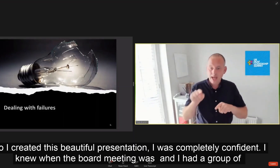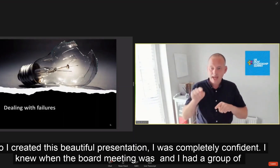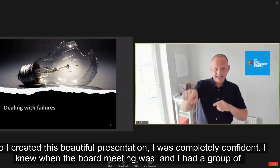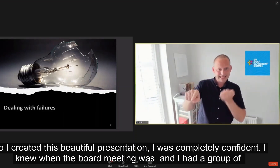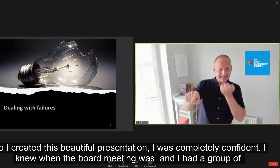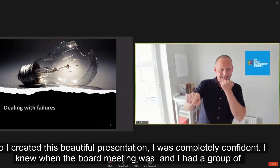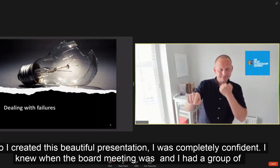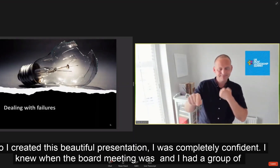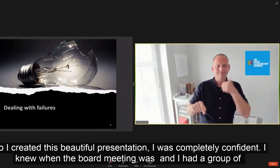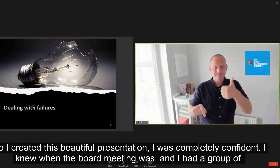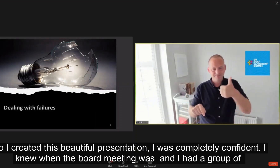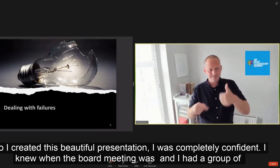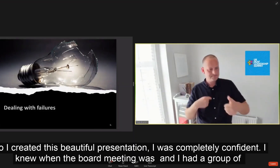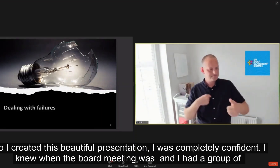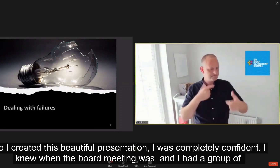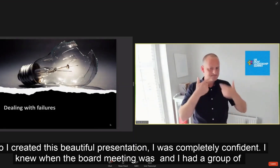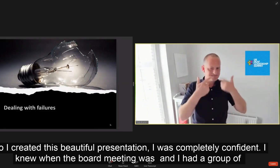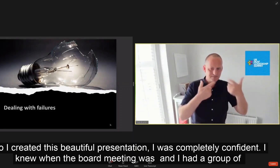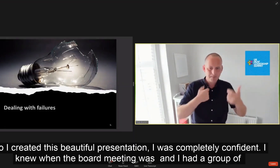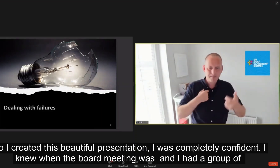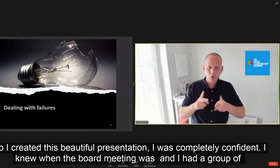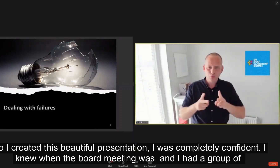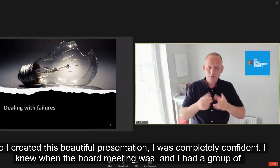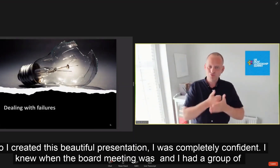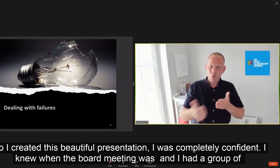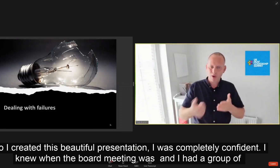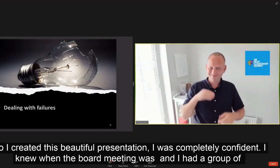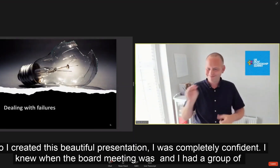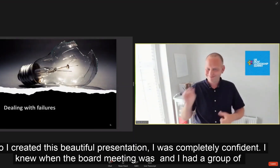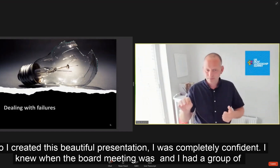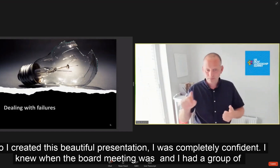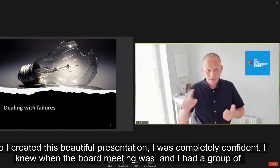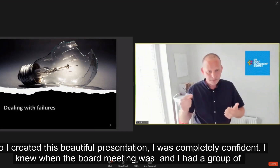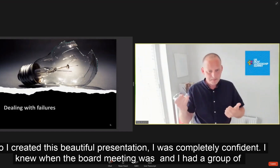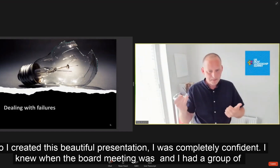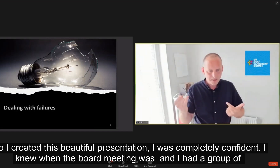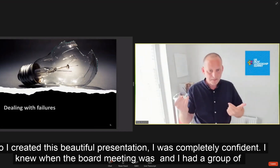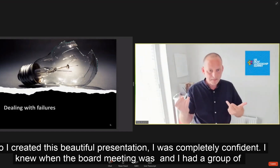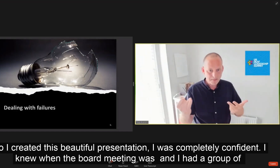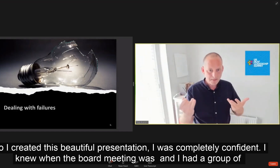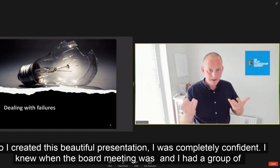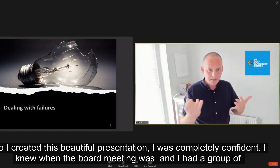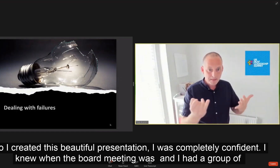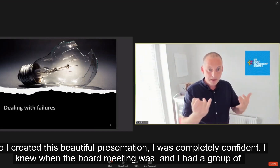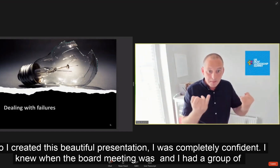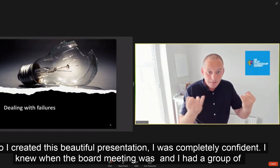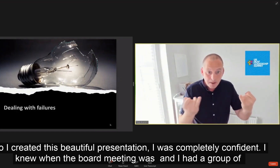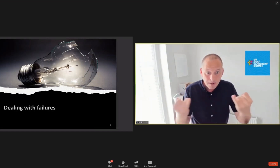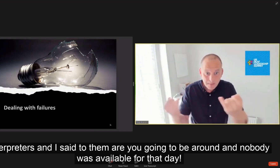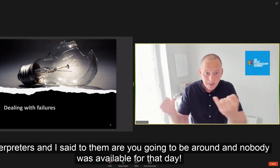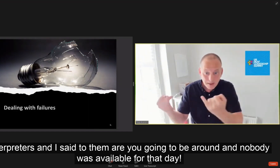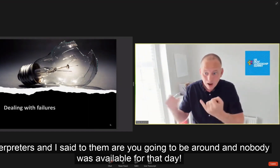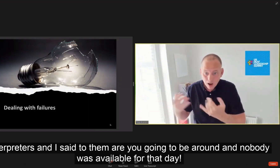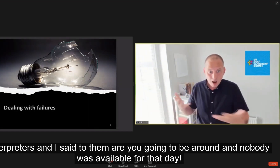beautiful presentation. I was completely confident. I knew when the board meeting was, and I had a group of regular interpreters, and I said to them all, "Are you